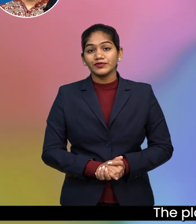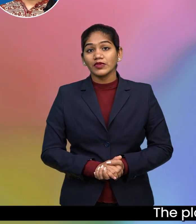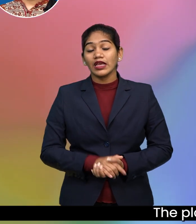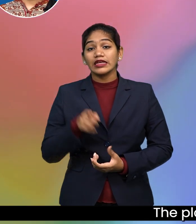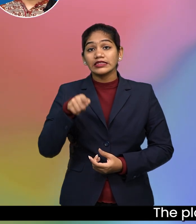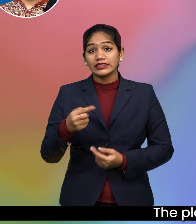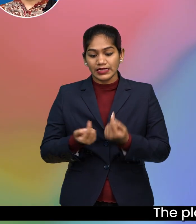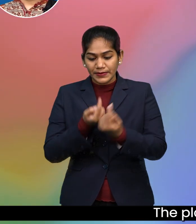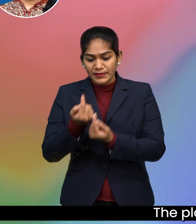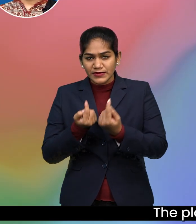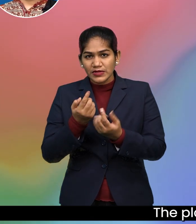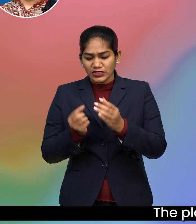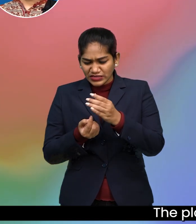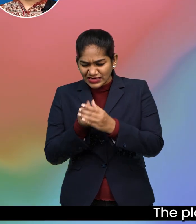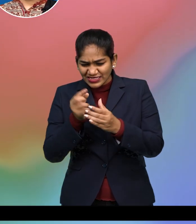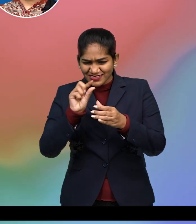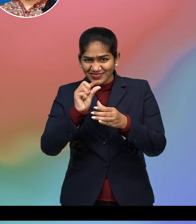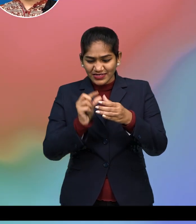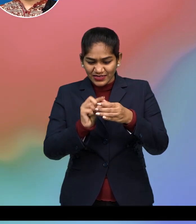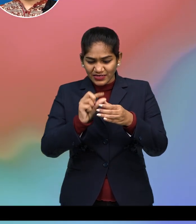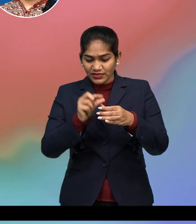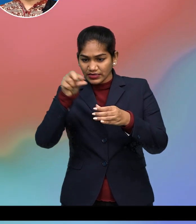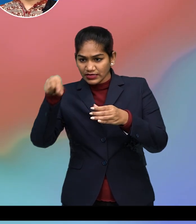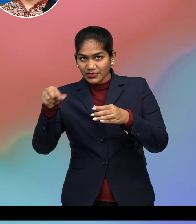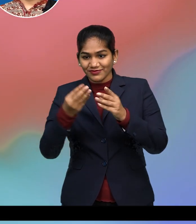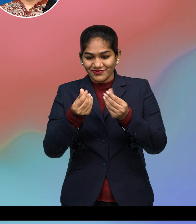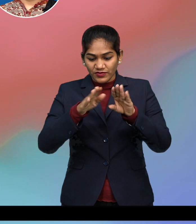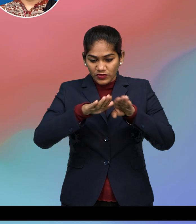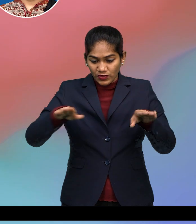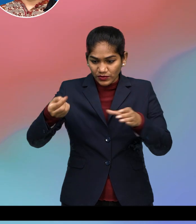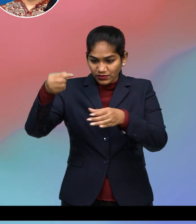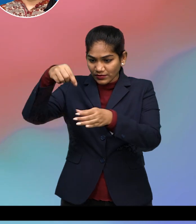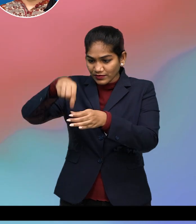The plantlets are then placed in the soil